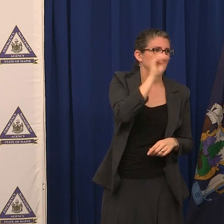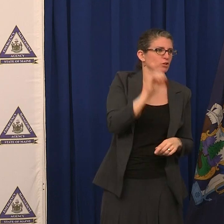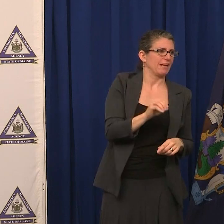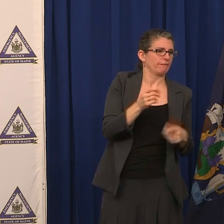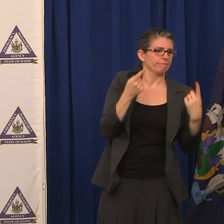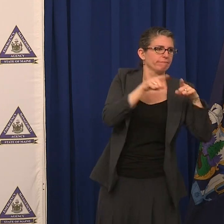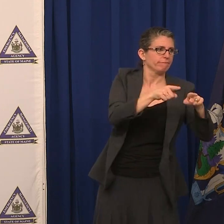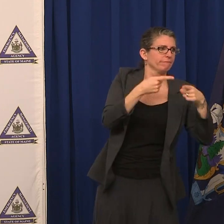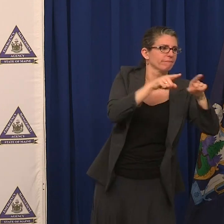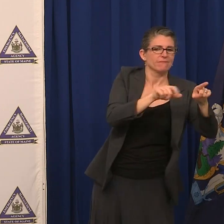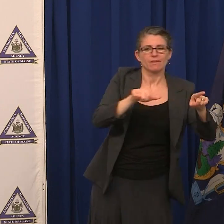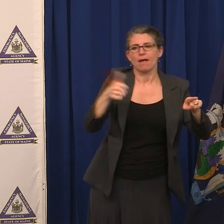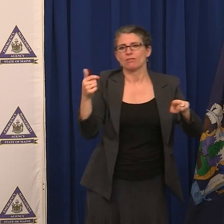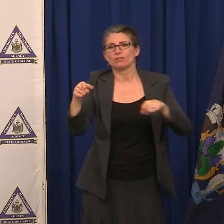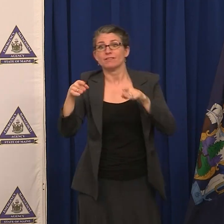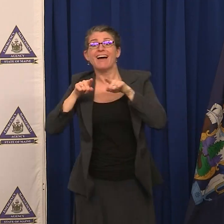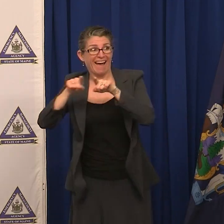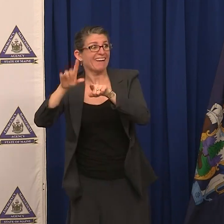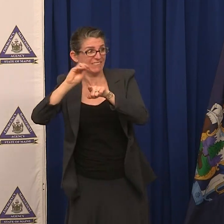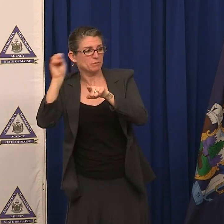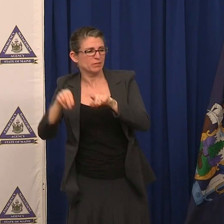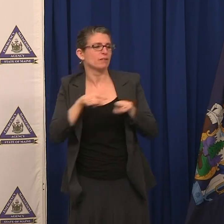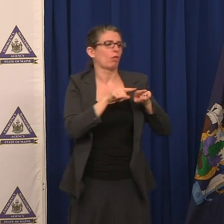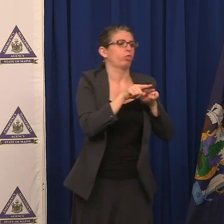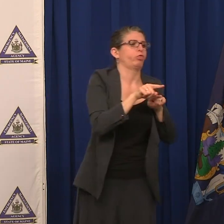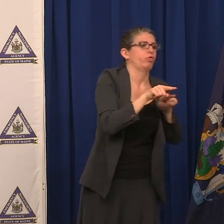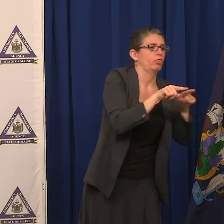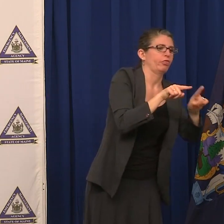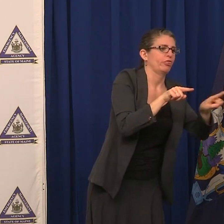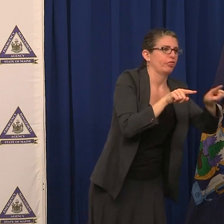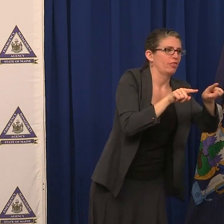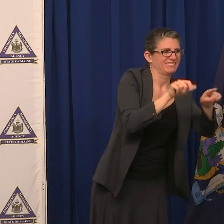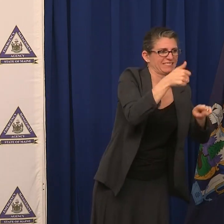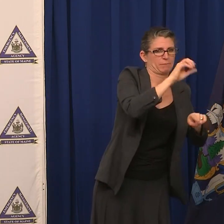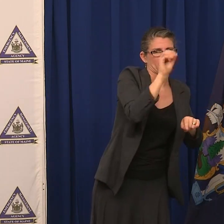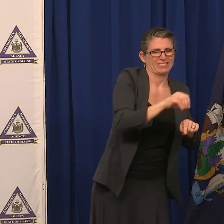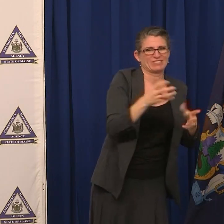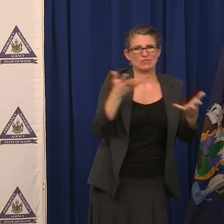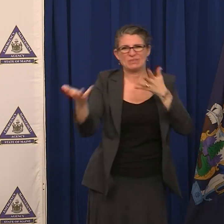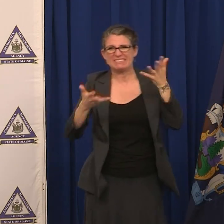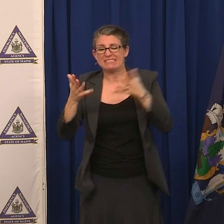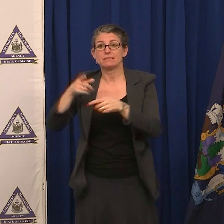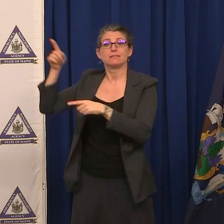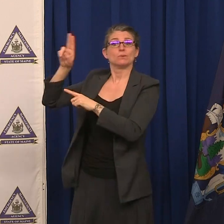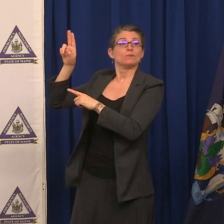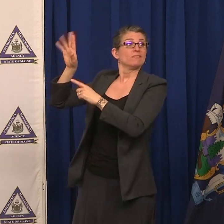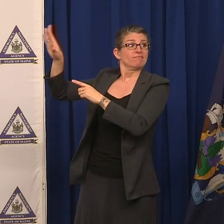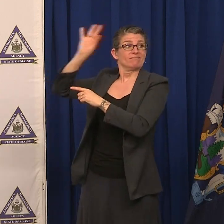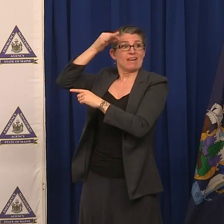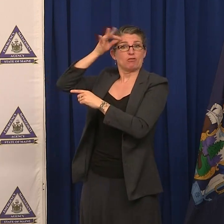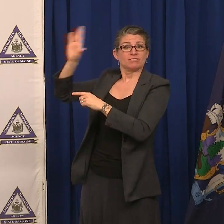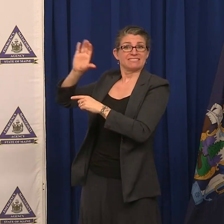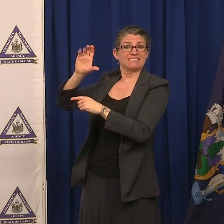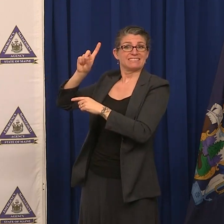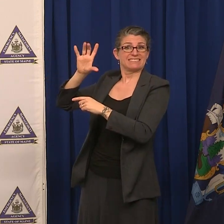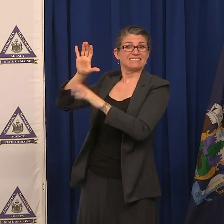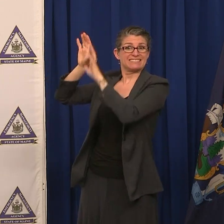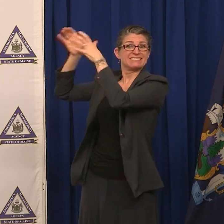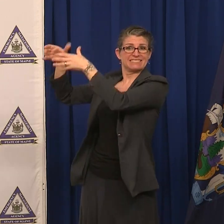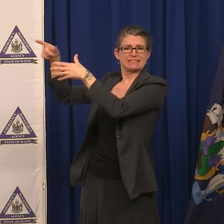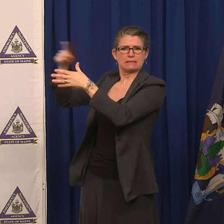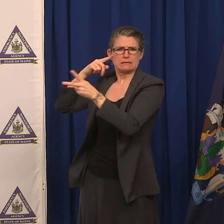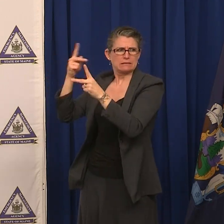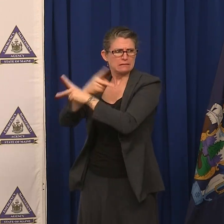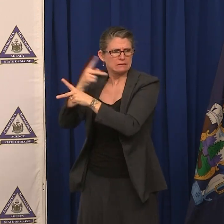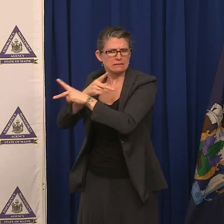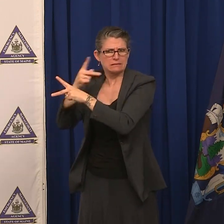research that has said for this outbreak, this is the proportion of seen versus unseen. We do have those models for things like tuberculosis,